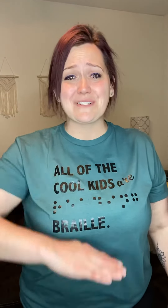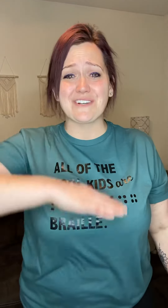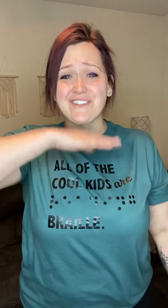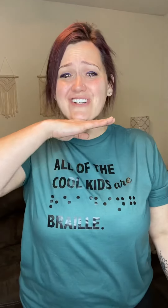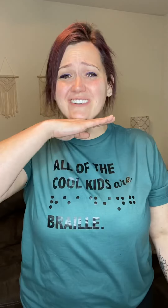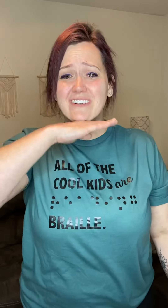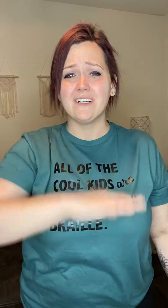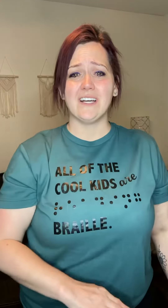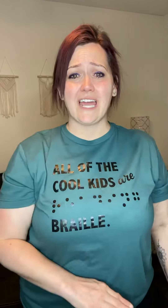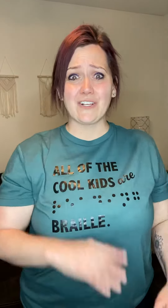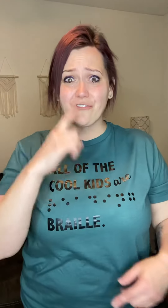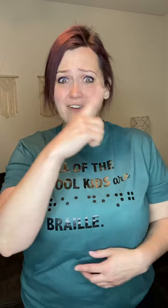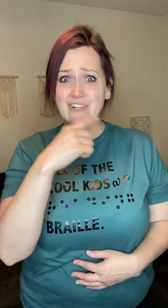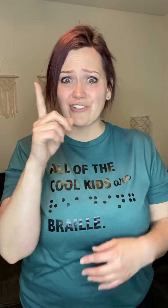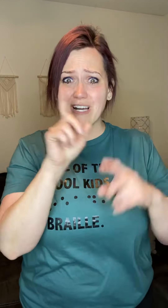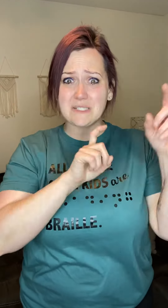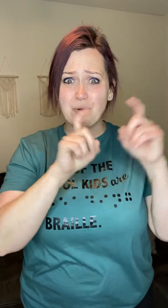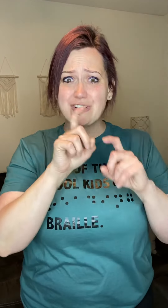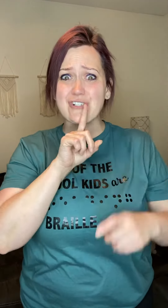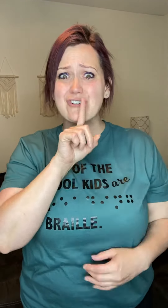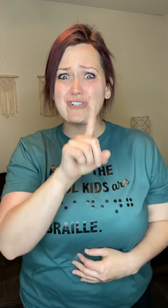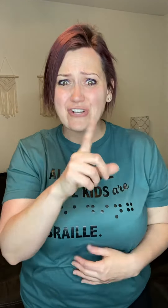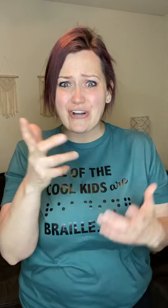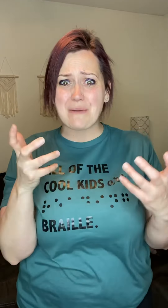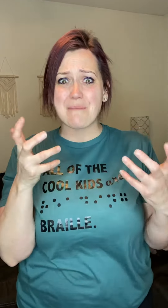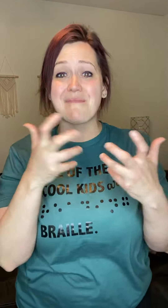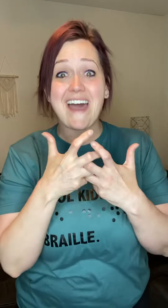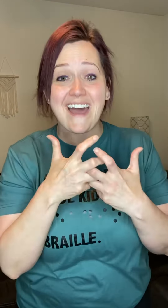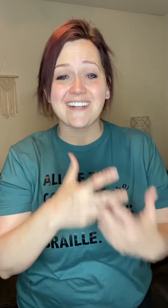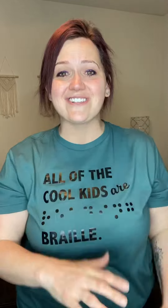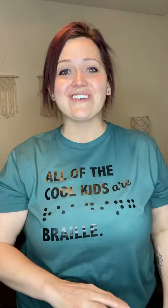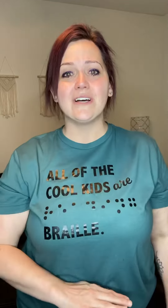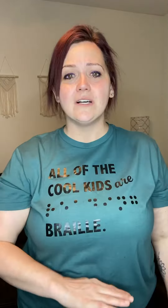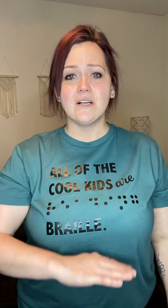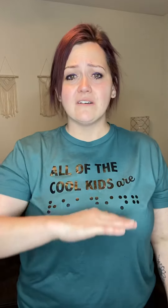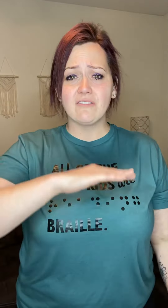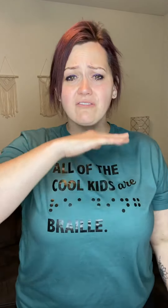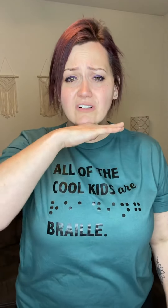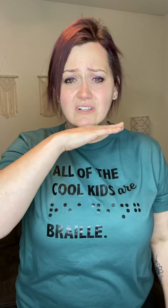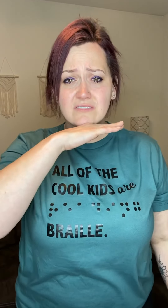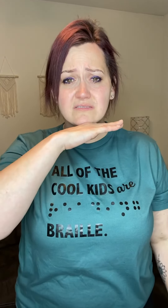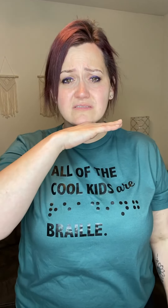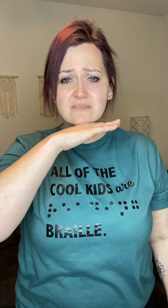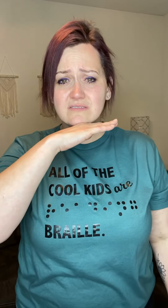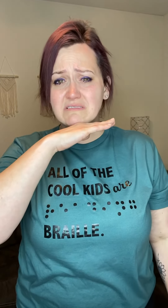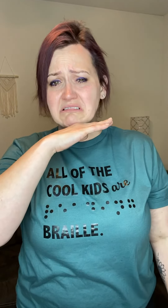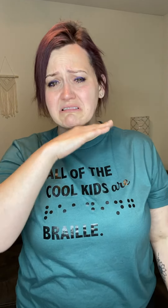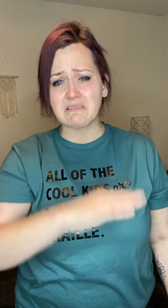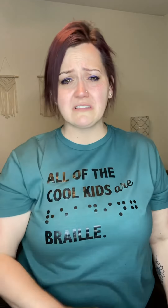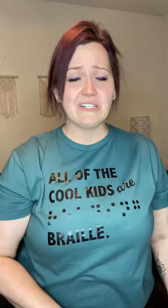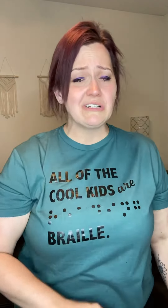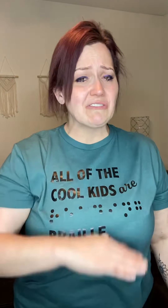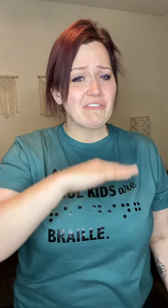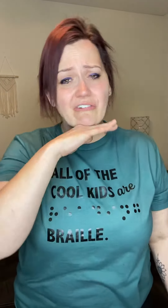your chin. And your facial expression should match. Full. Oh,